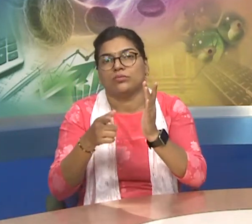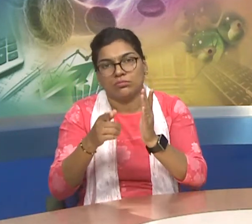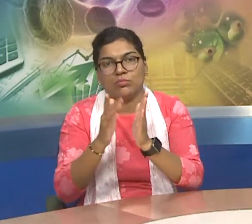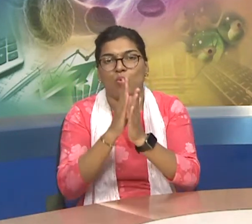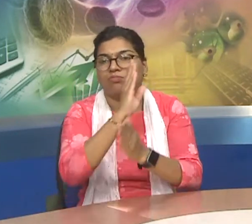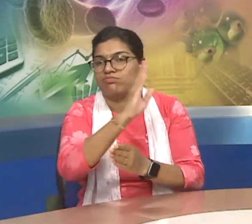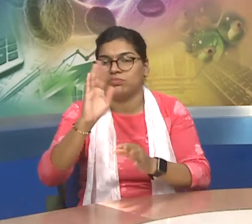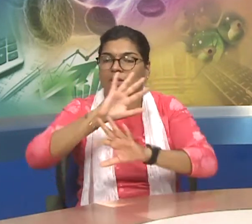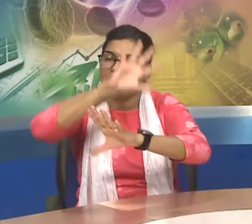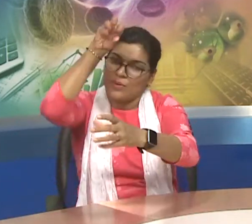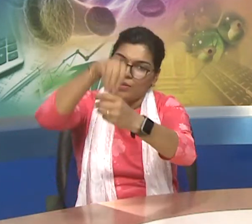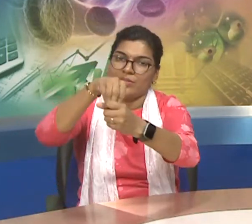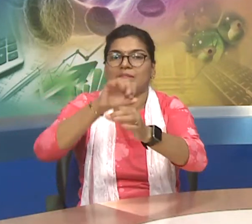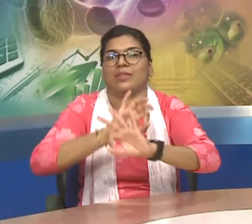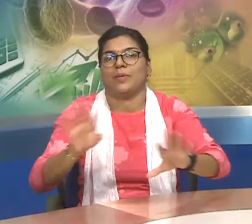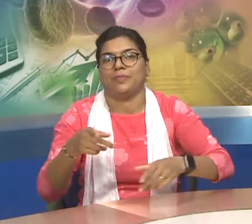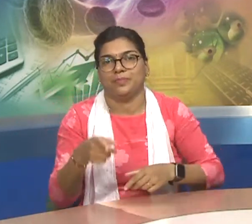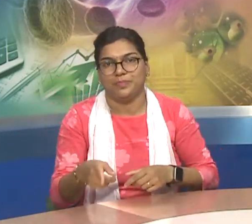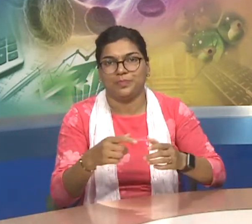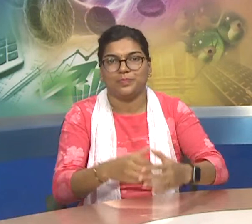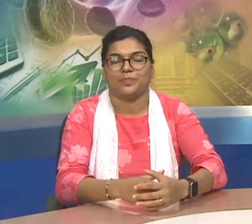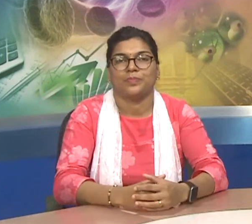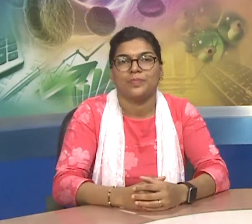we say that earlier we used to do it all manually.